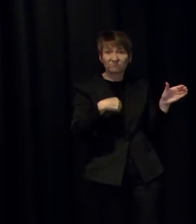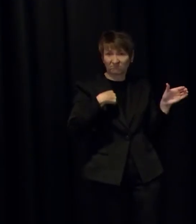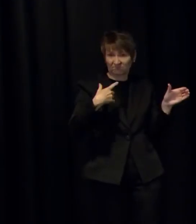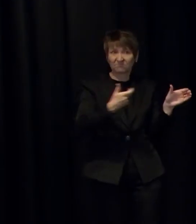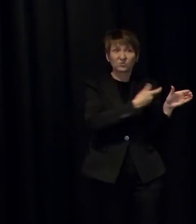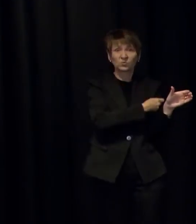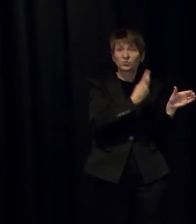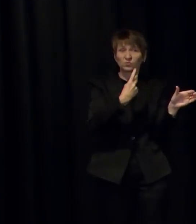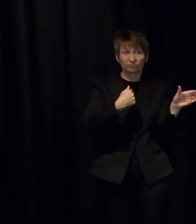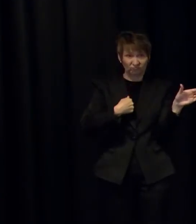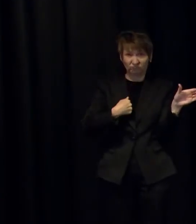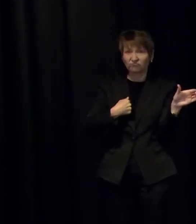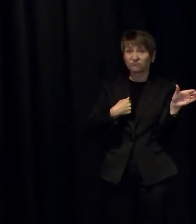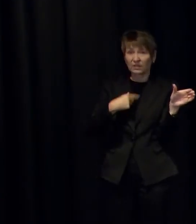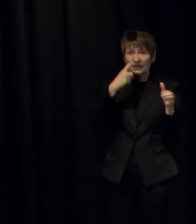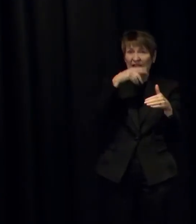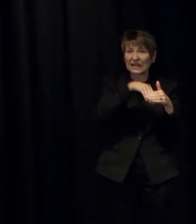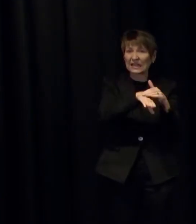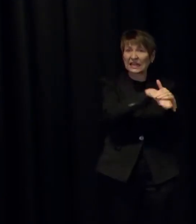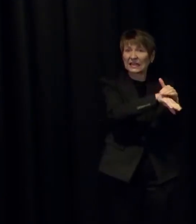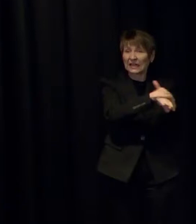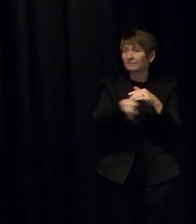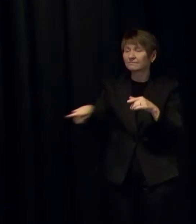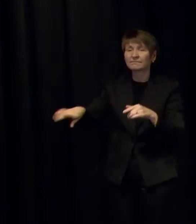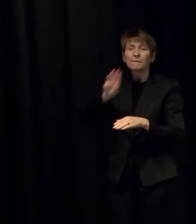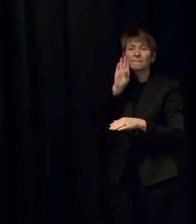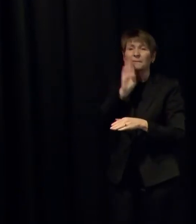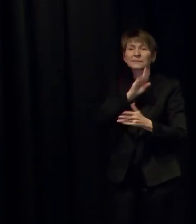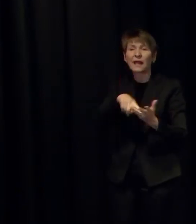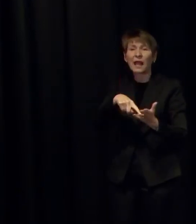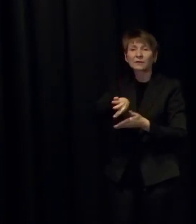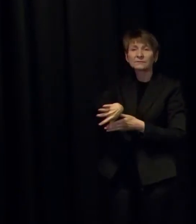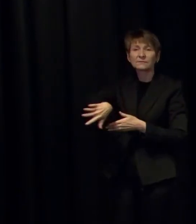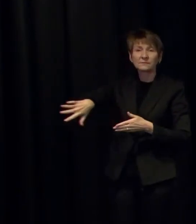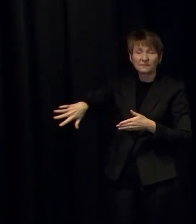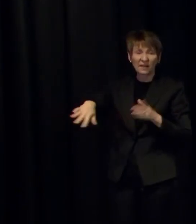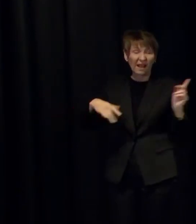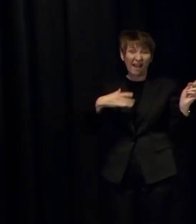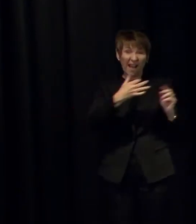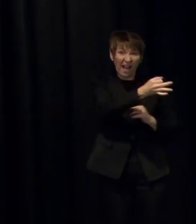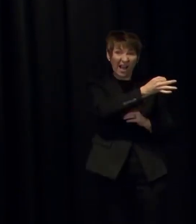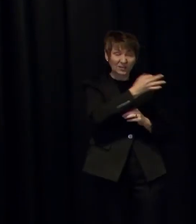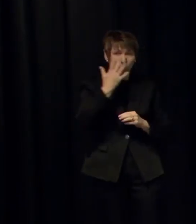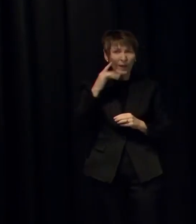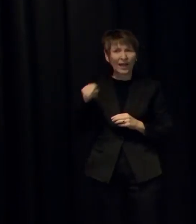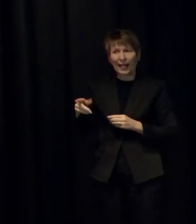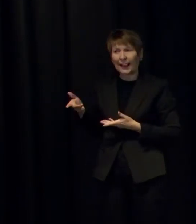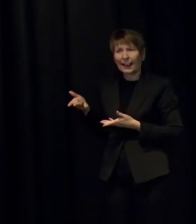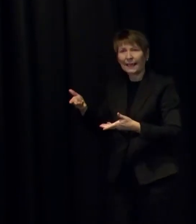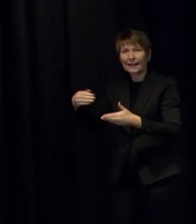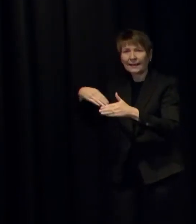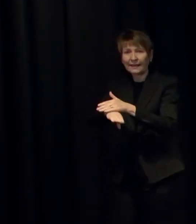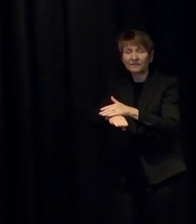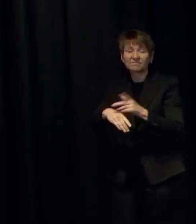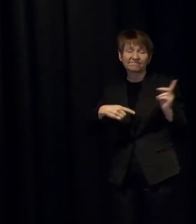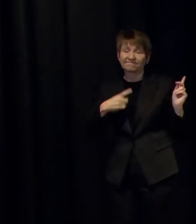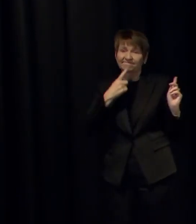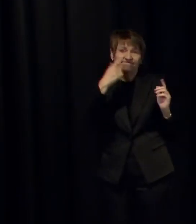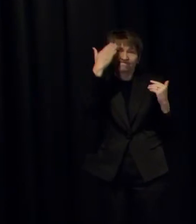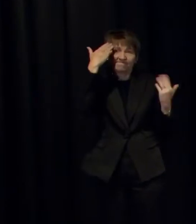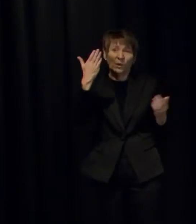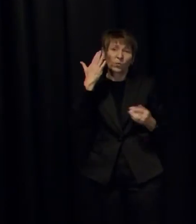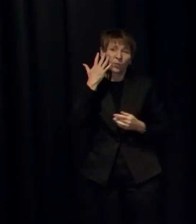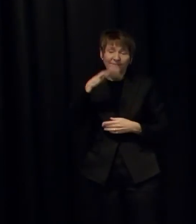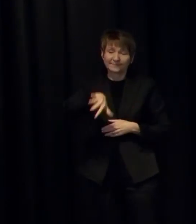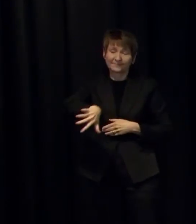when that is, and I don't expect that it'll be this year. Not in the foreseeable future. Not in the foreseeable future, whatever that means. Given kids under 12 are still